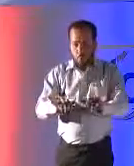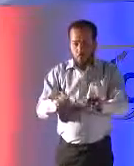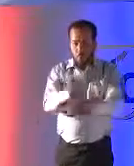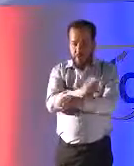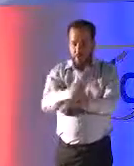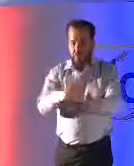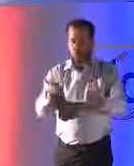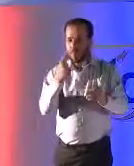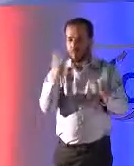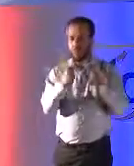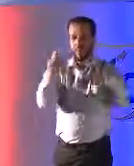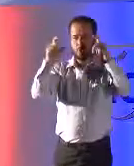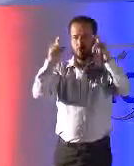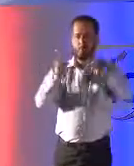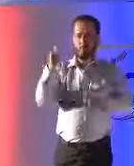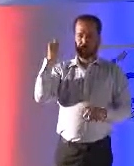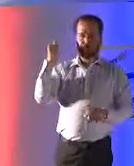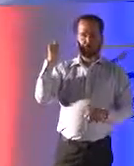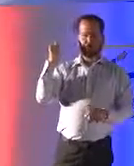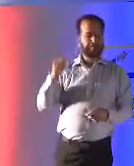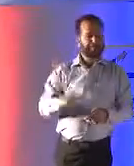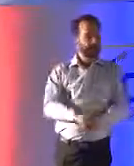Technology not helping me here, but